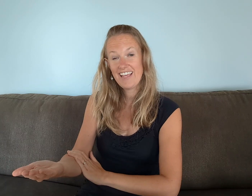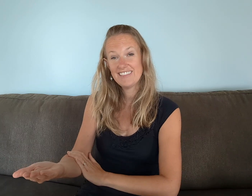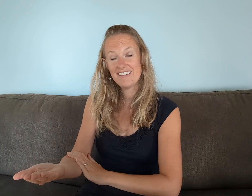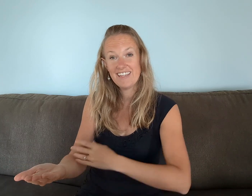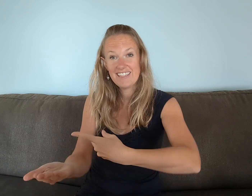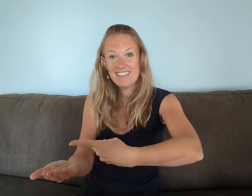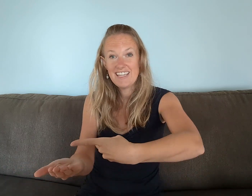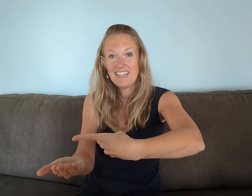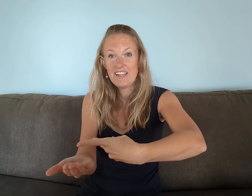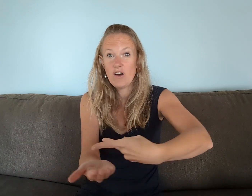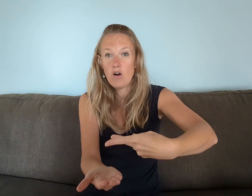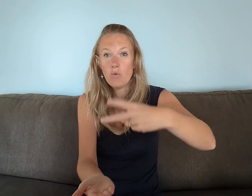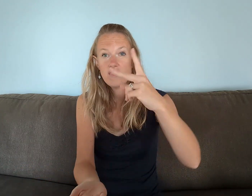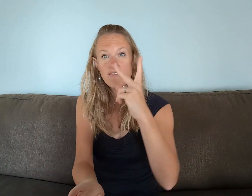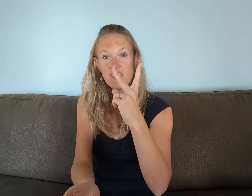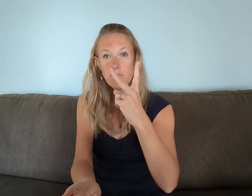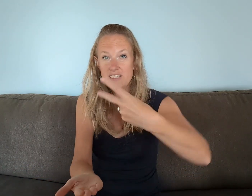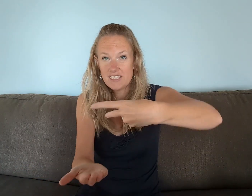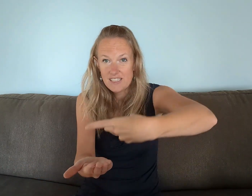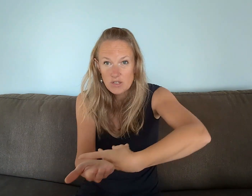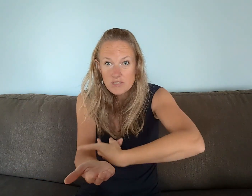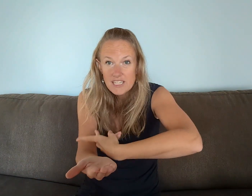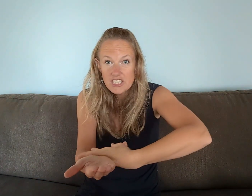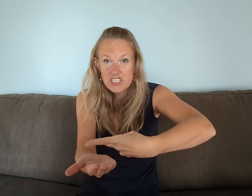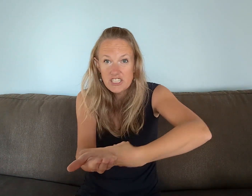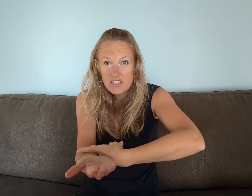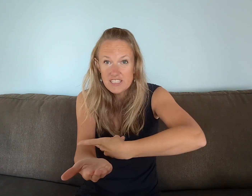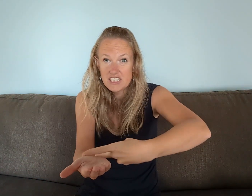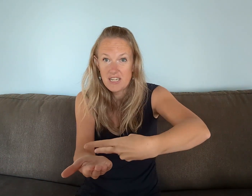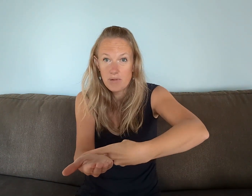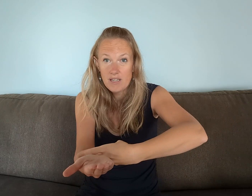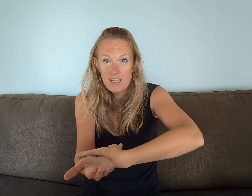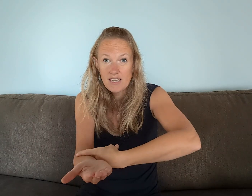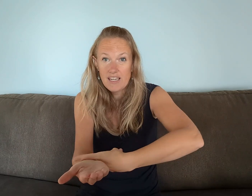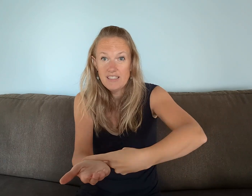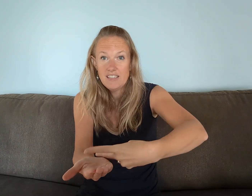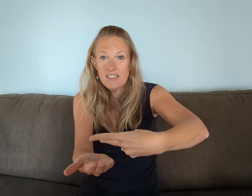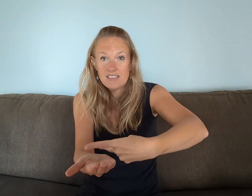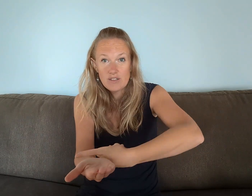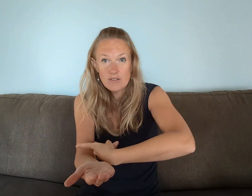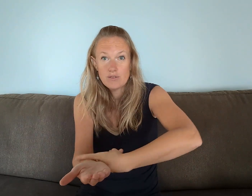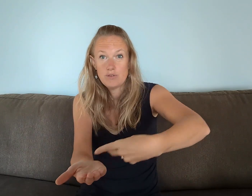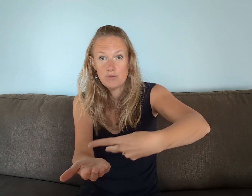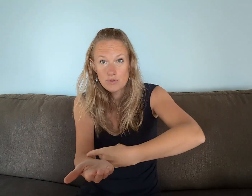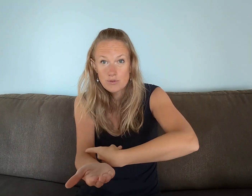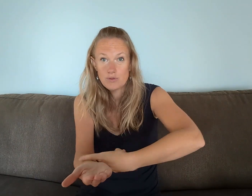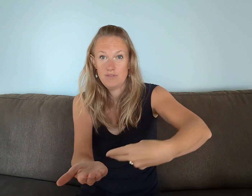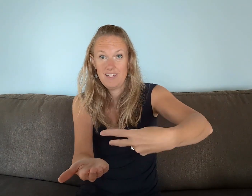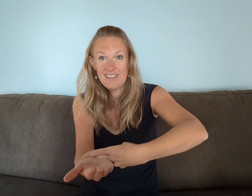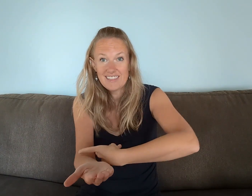hand out like this, and then with a V position, it's almost like you're shearing the sheep, okay? So, okay, that's